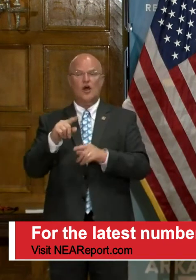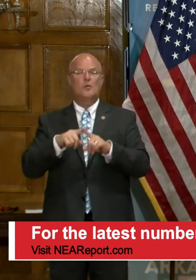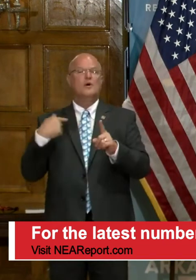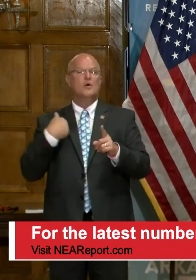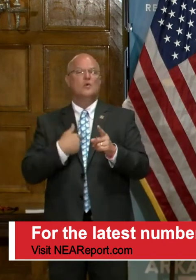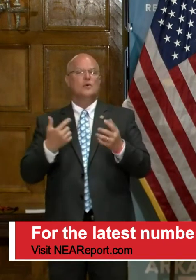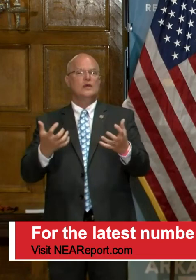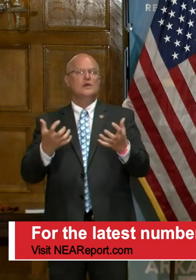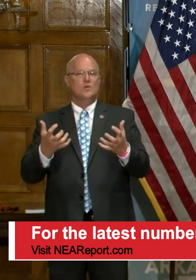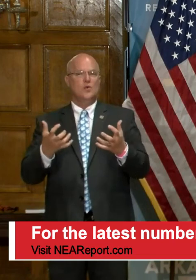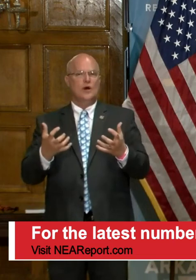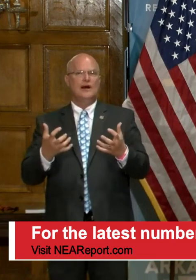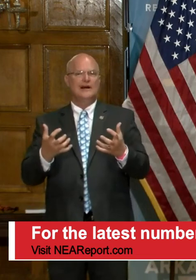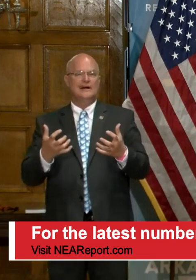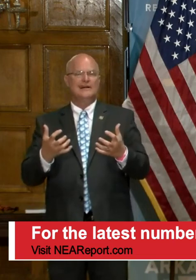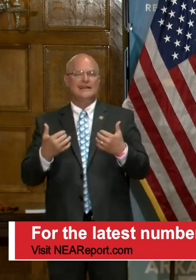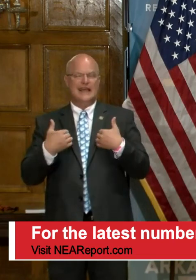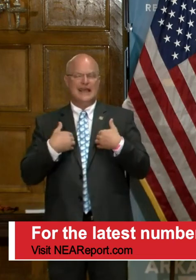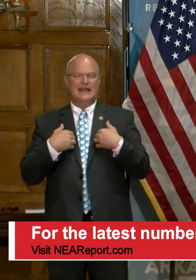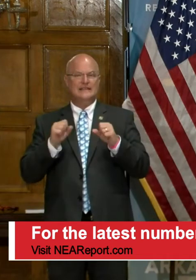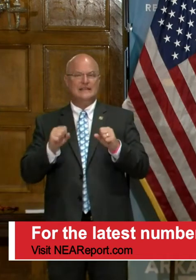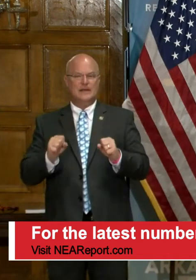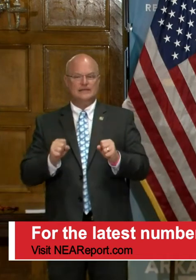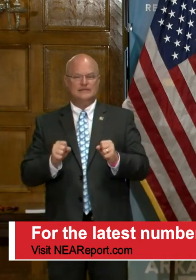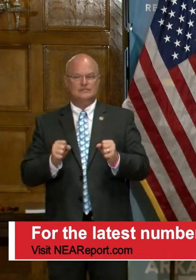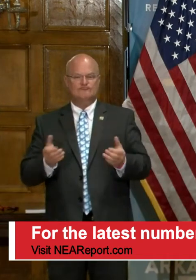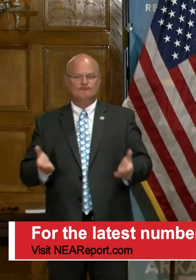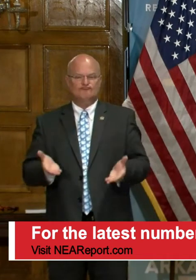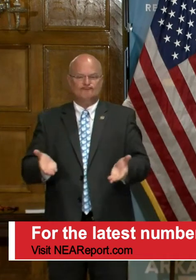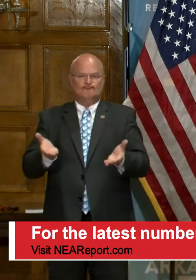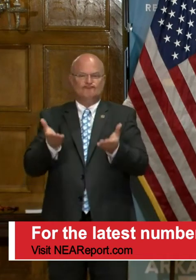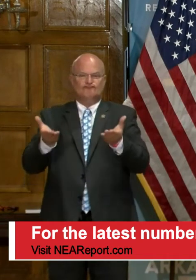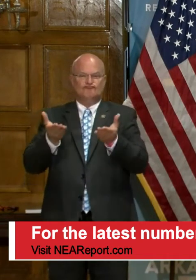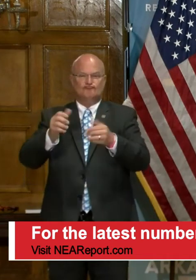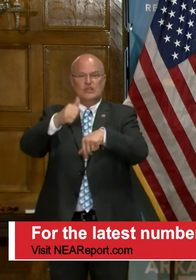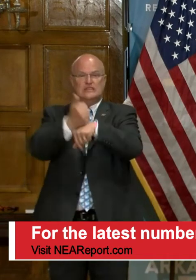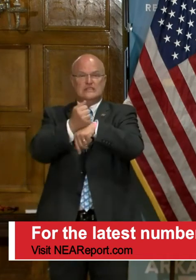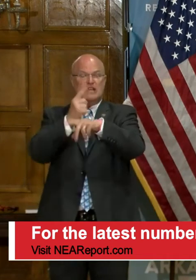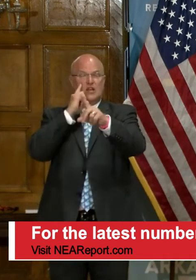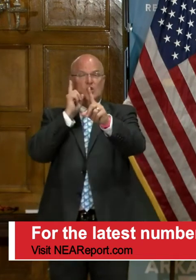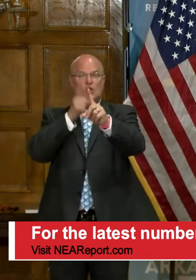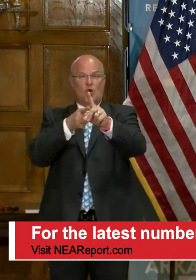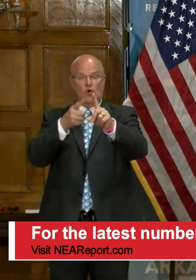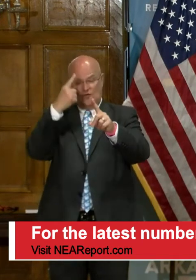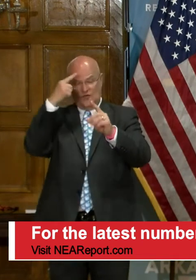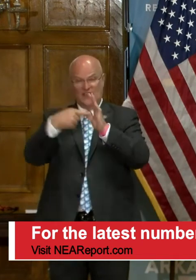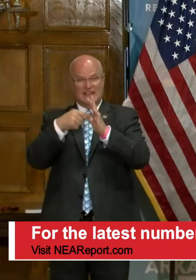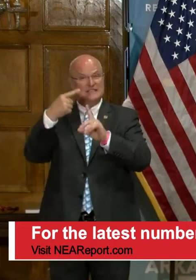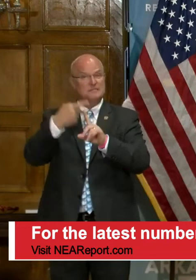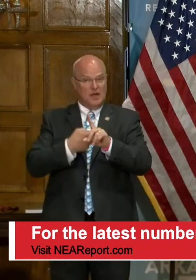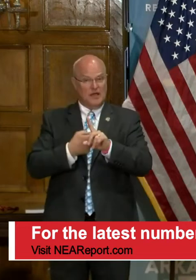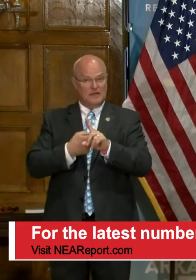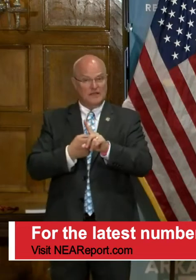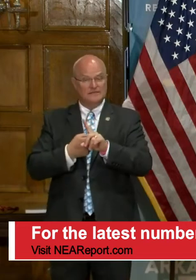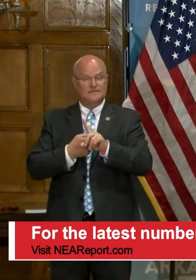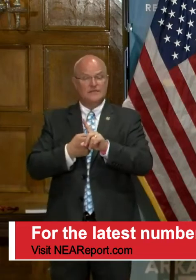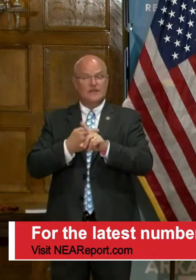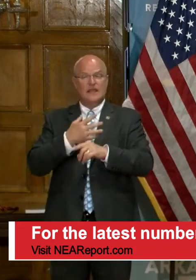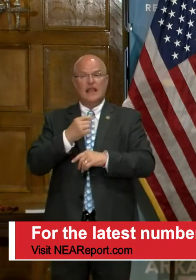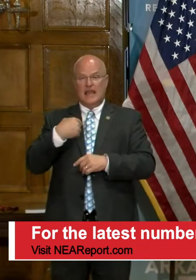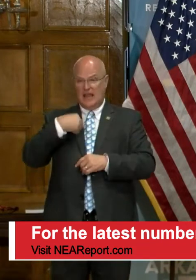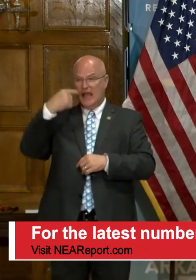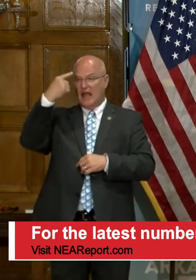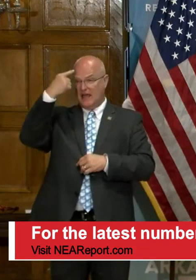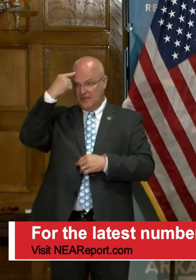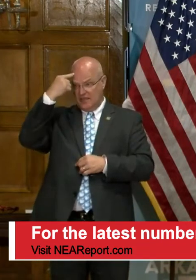want to, as we have the capacity to ramp up, we set this goal. That's a very ambitious goal for this month, and I